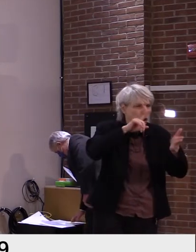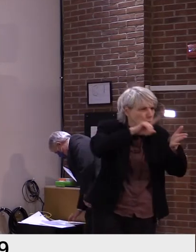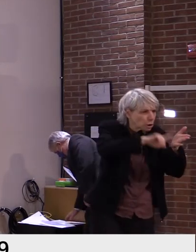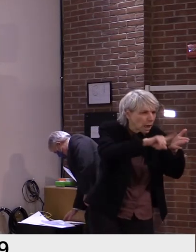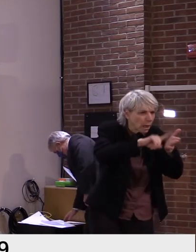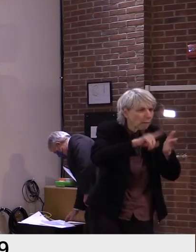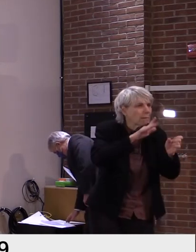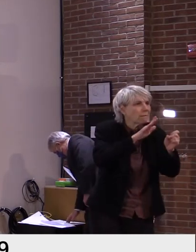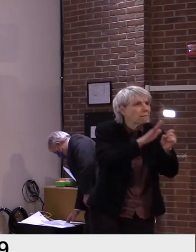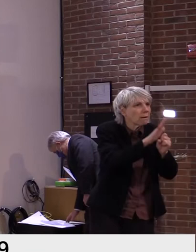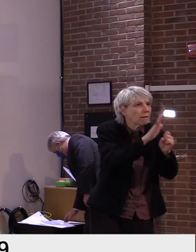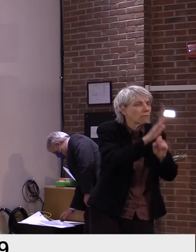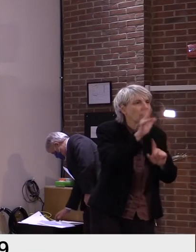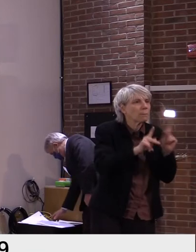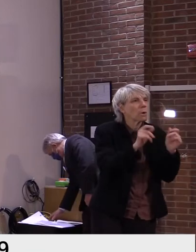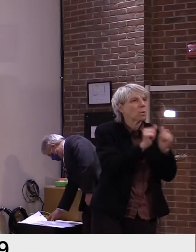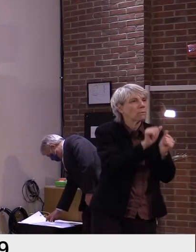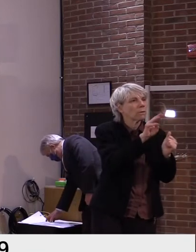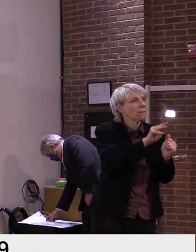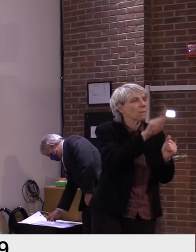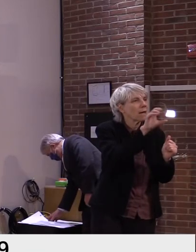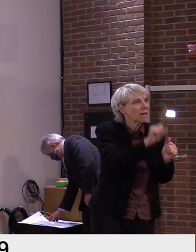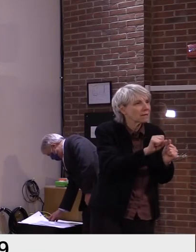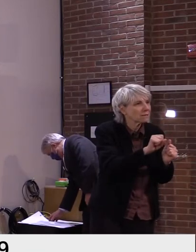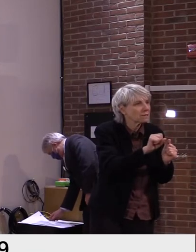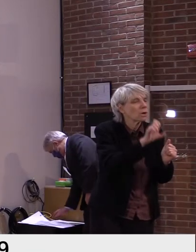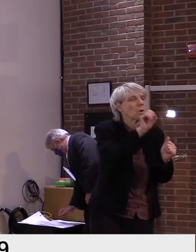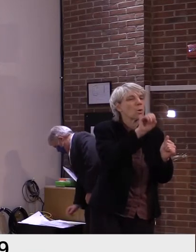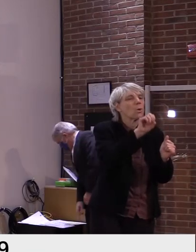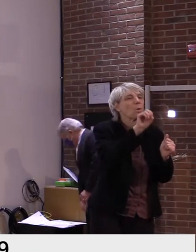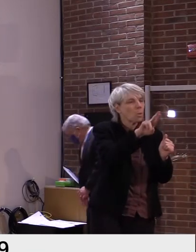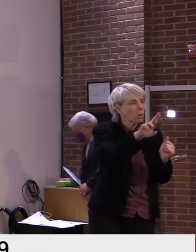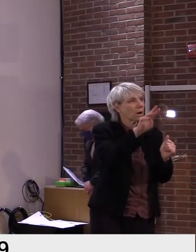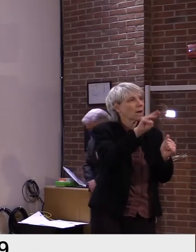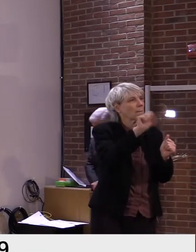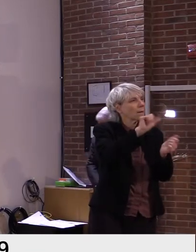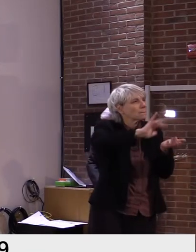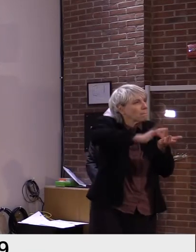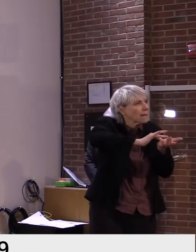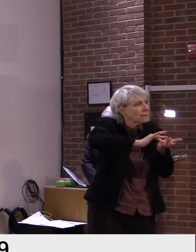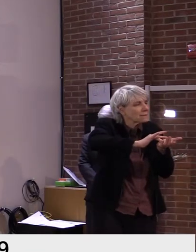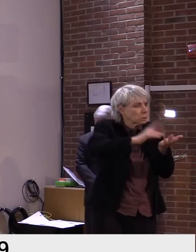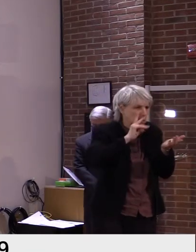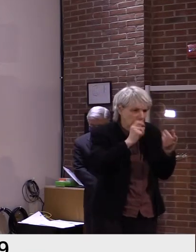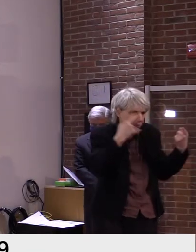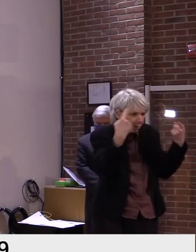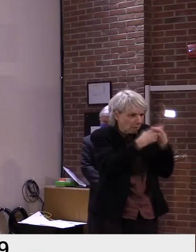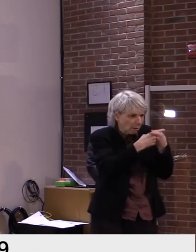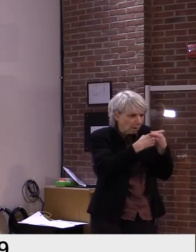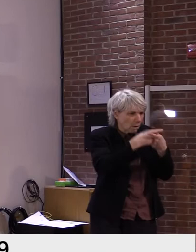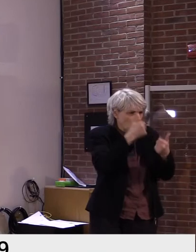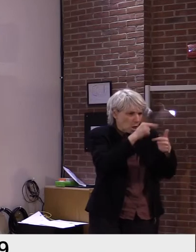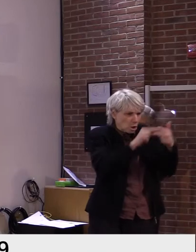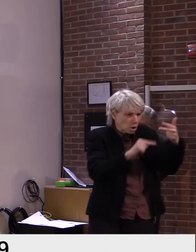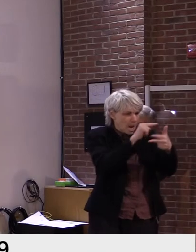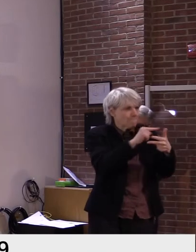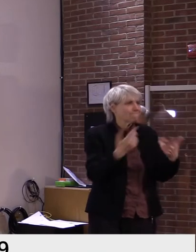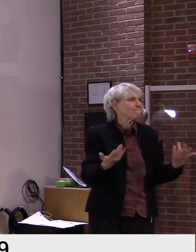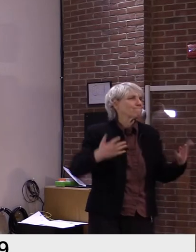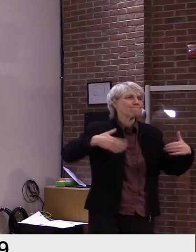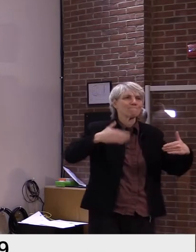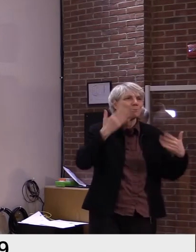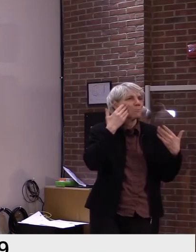with the drugs used to treat that disease to help this person make a real evidence-based